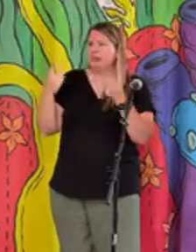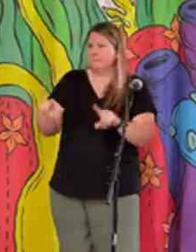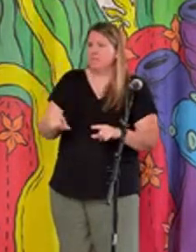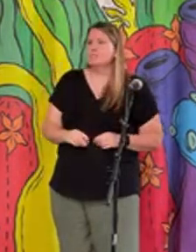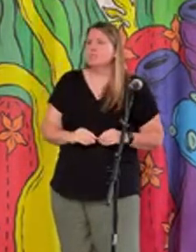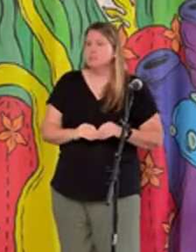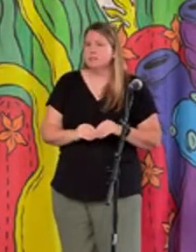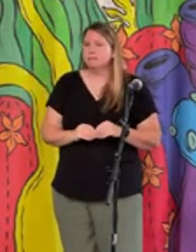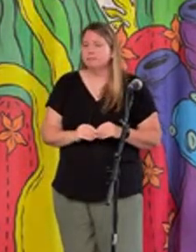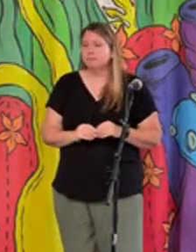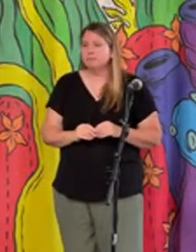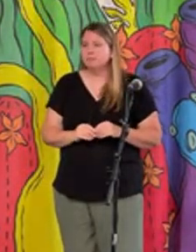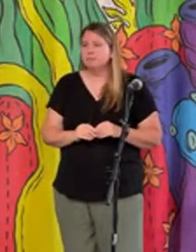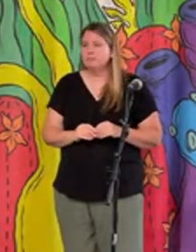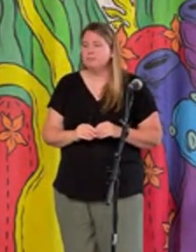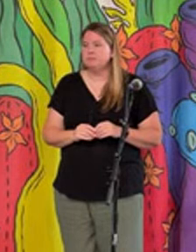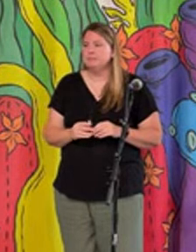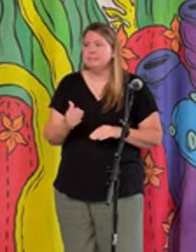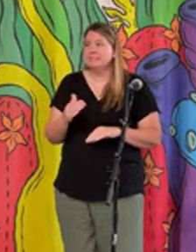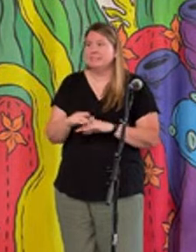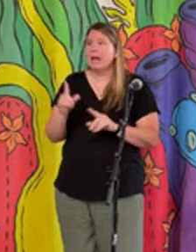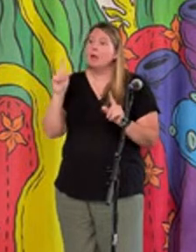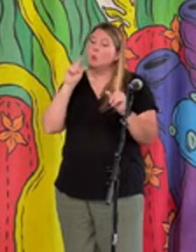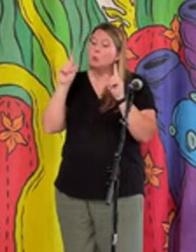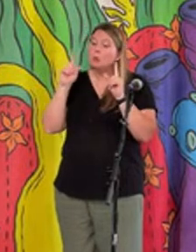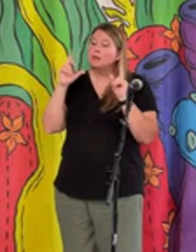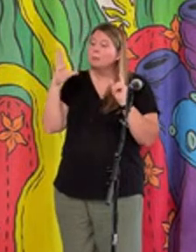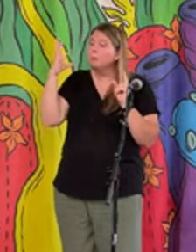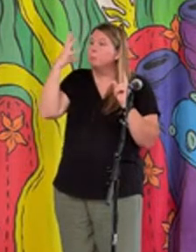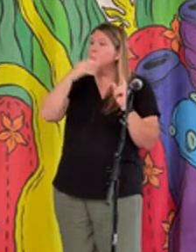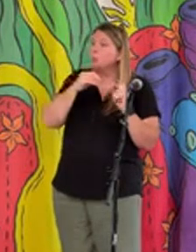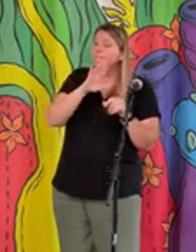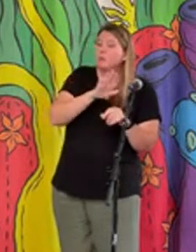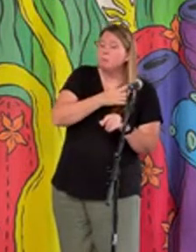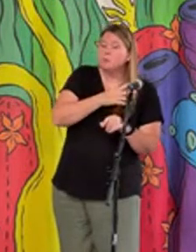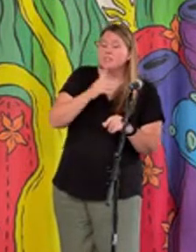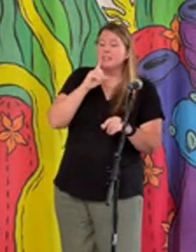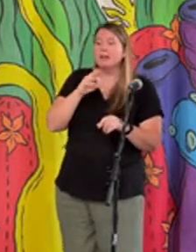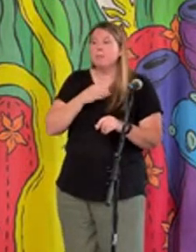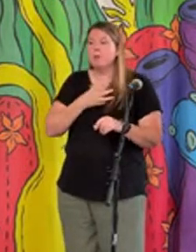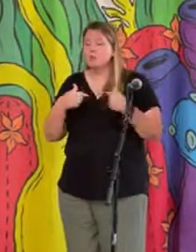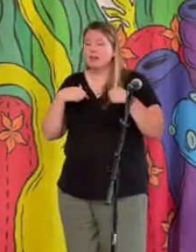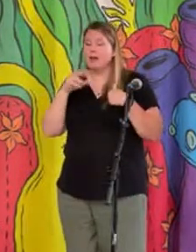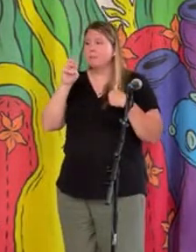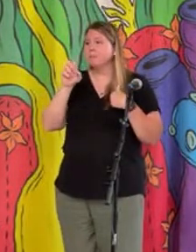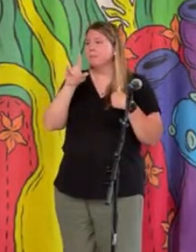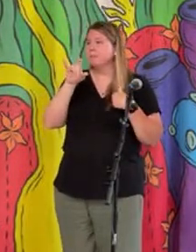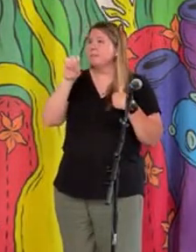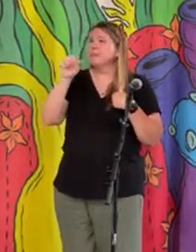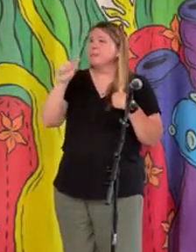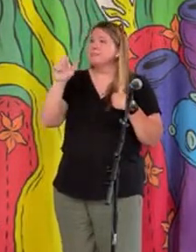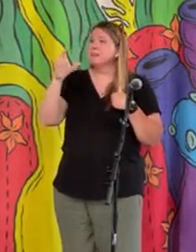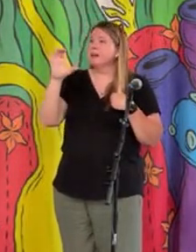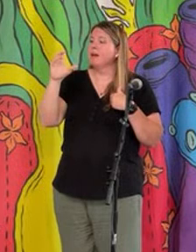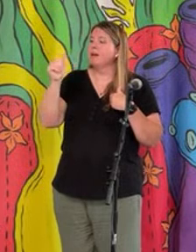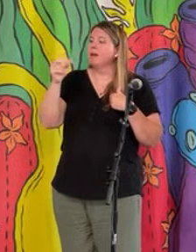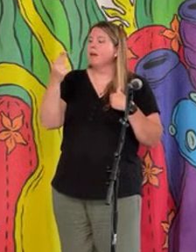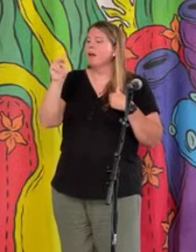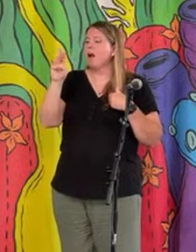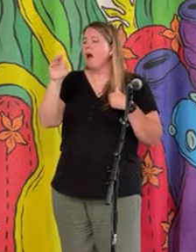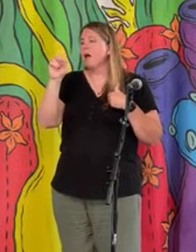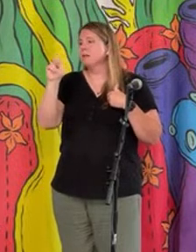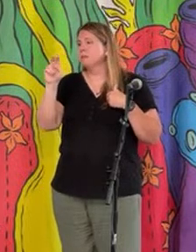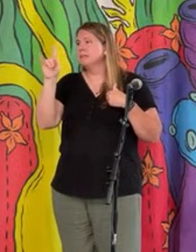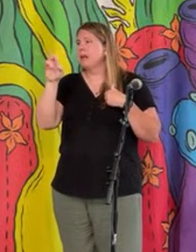Tonight, we get to hear beautiful music and poetry. I am Melissa Kahneman-Taylor. I'm from the College of